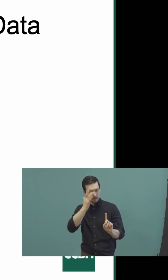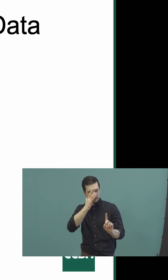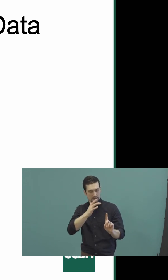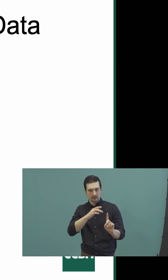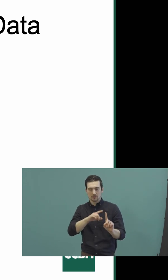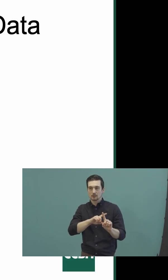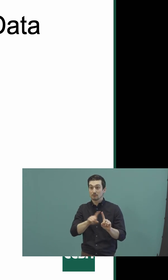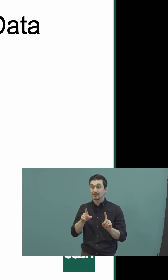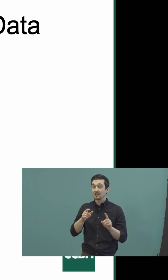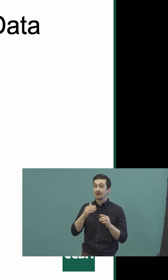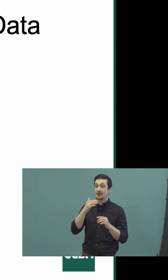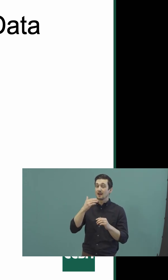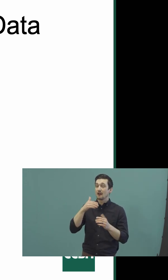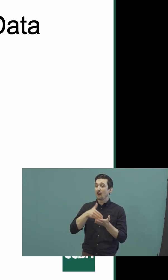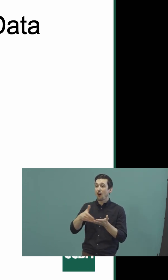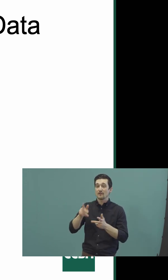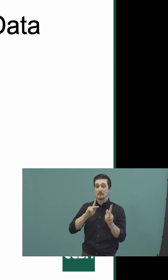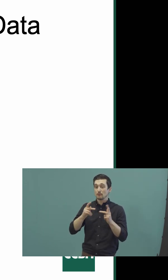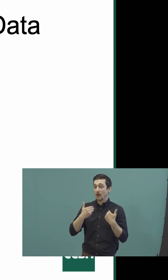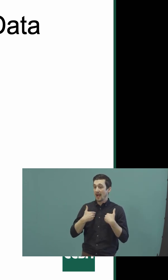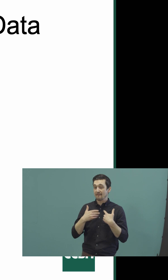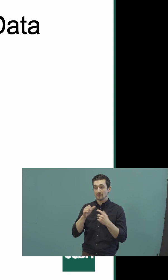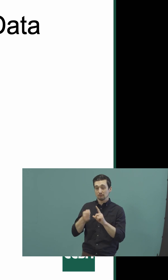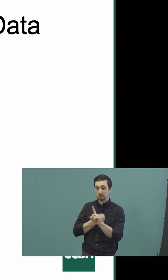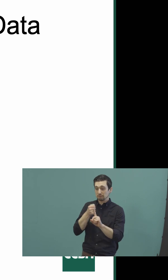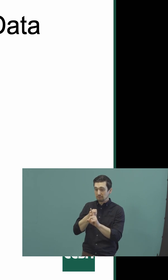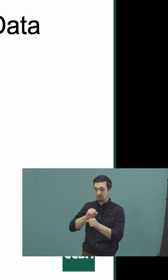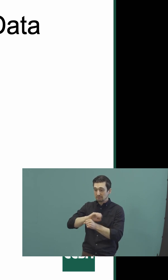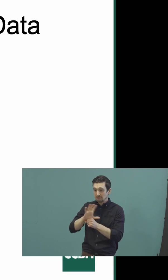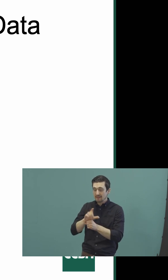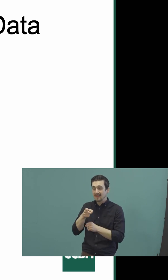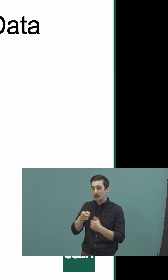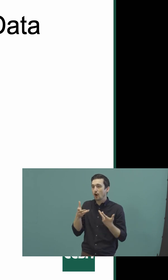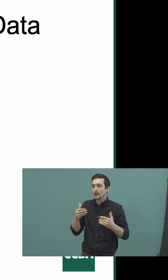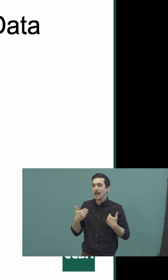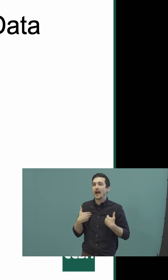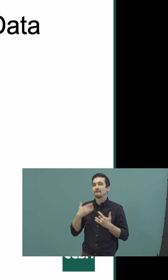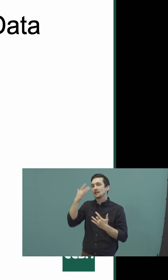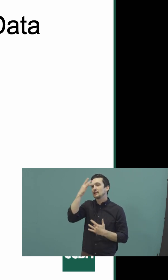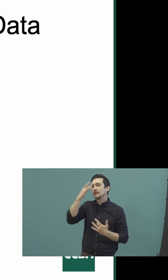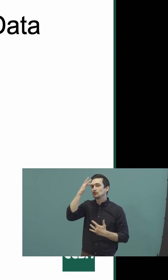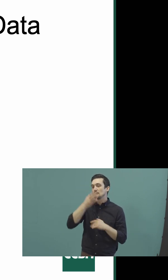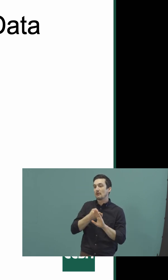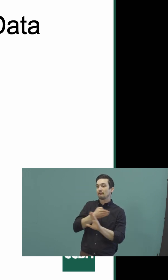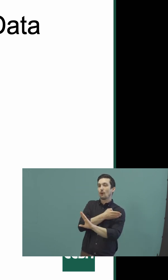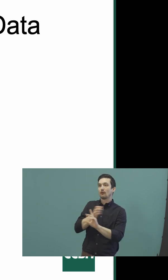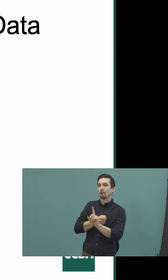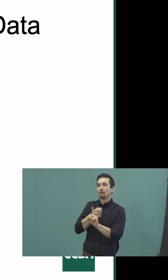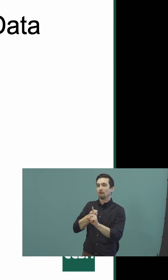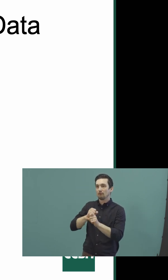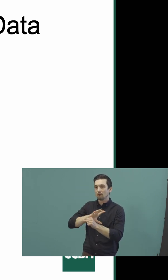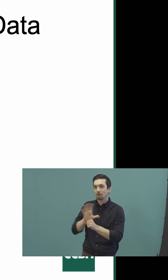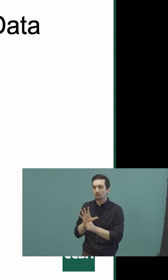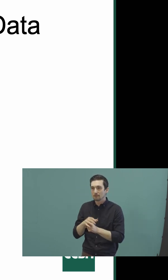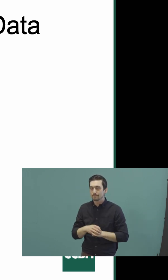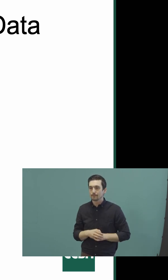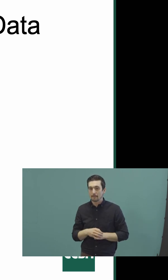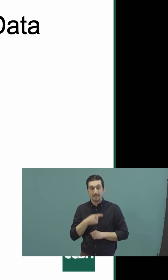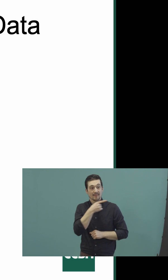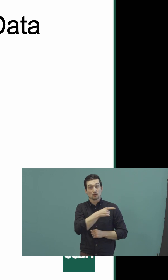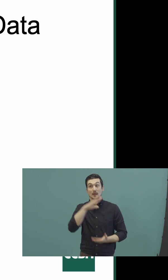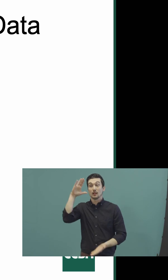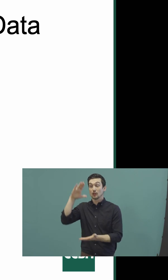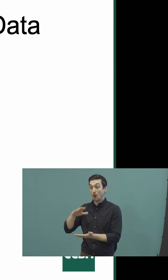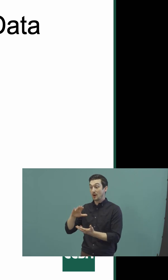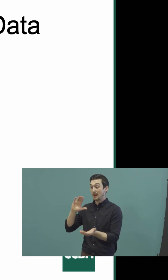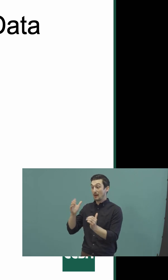who often have pre-existing conditions. So this is likely to be lower if we were testing the general public, because we know that